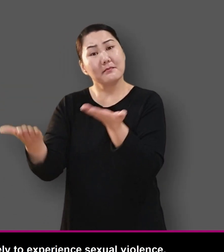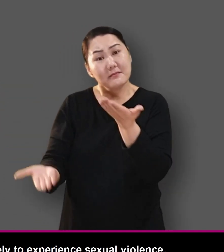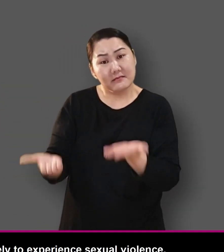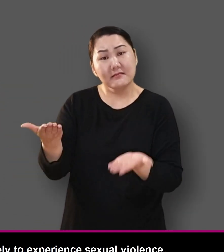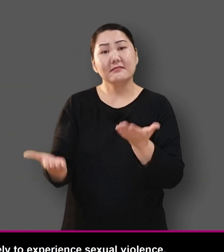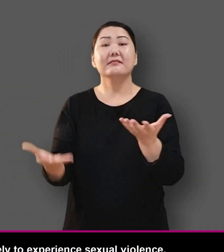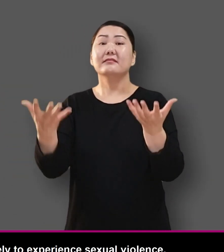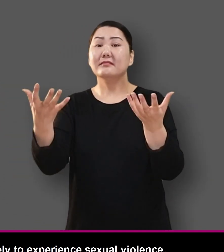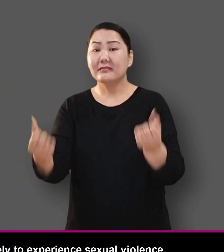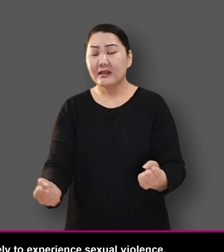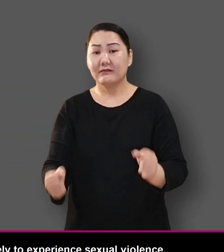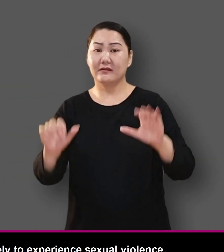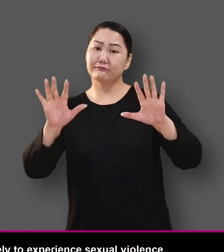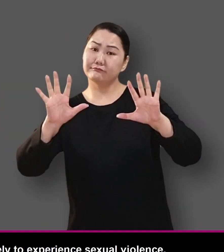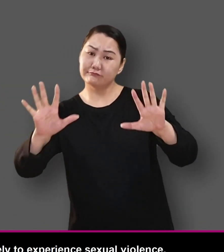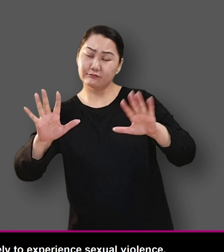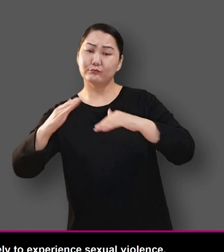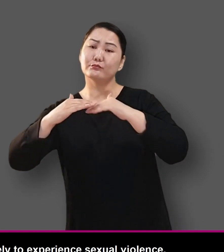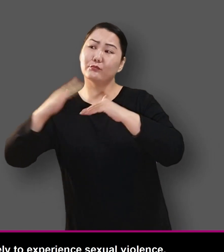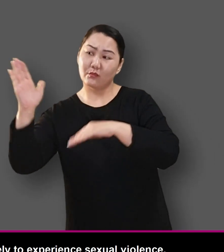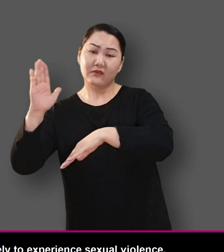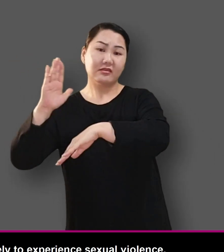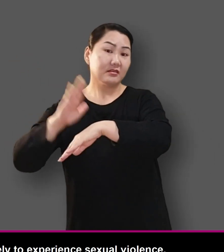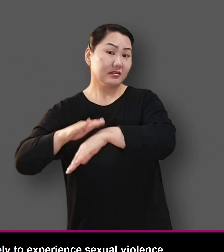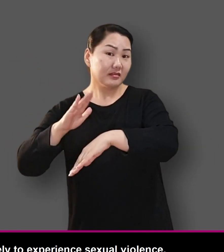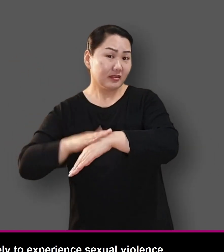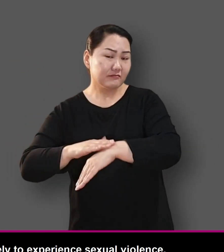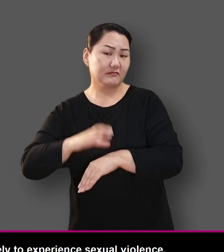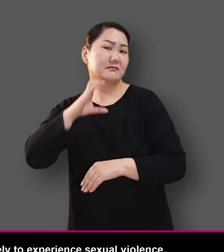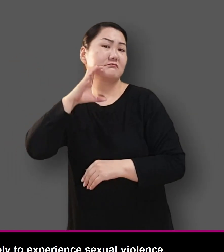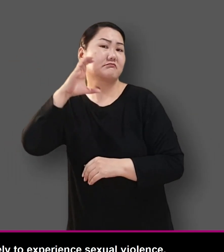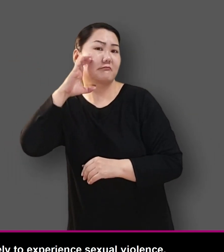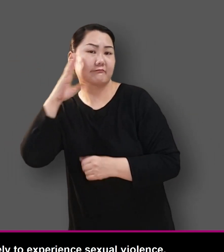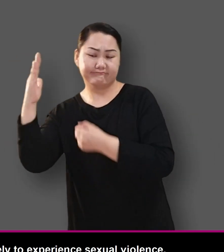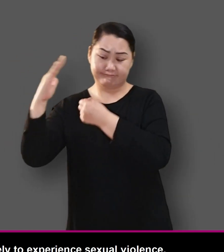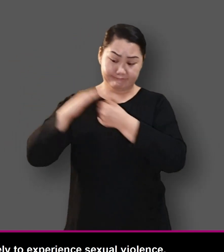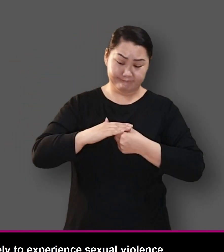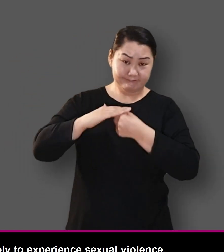are up to 10 times more likely to experience sexual violence.